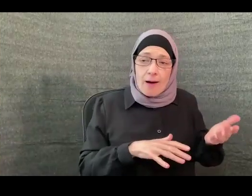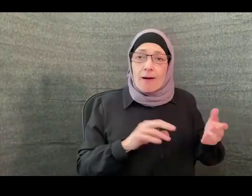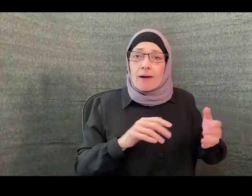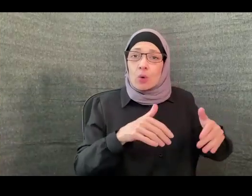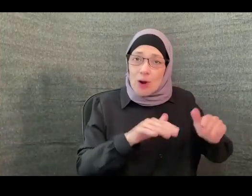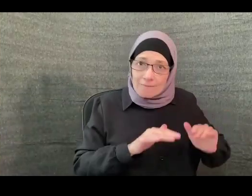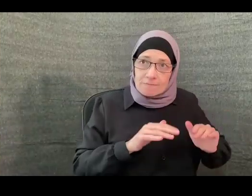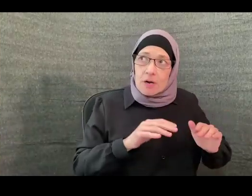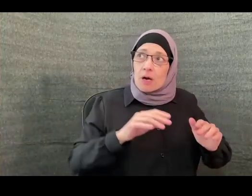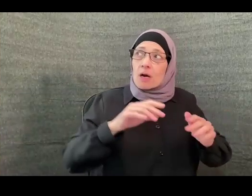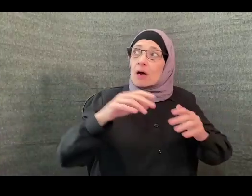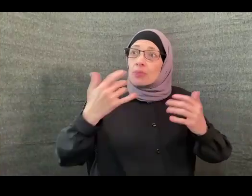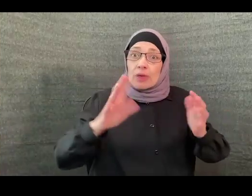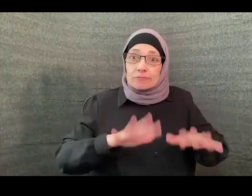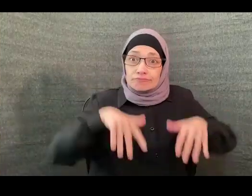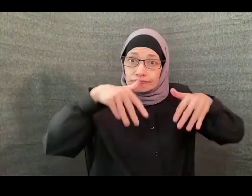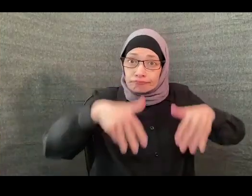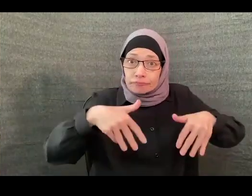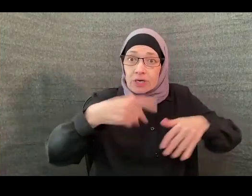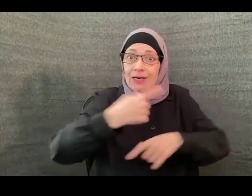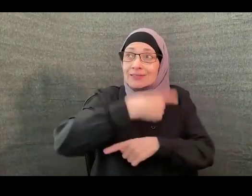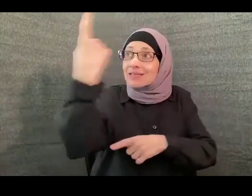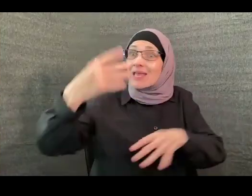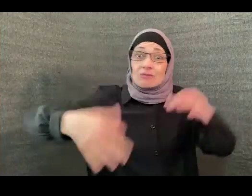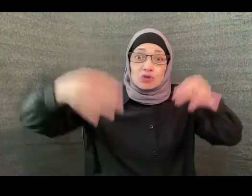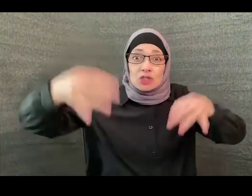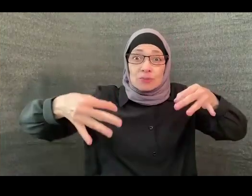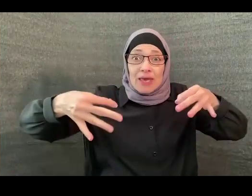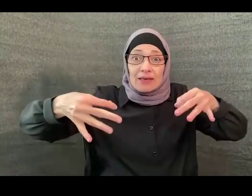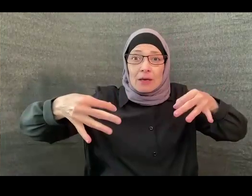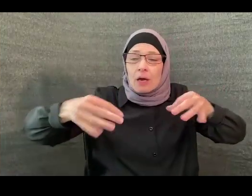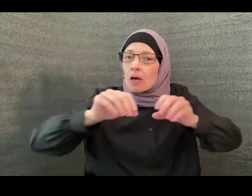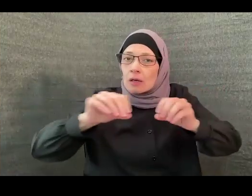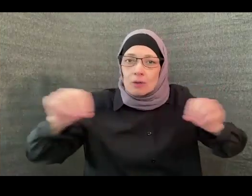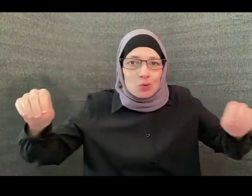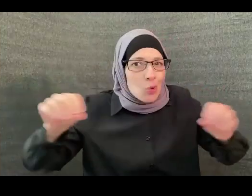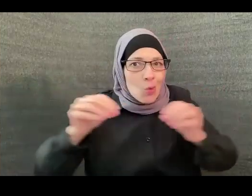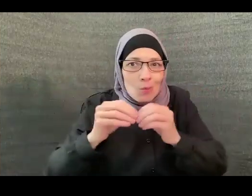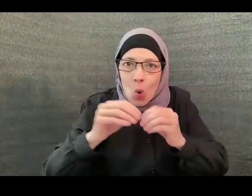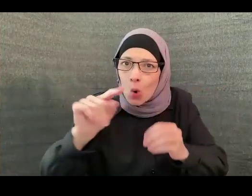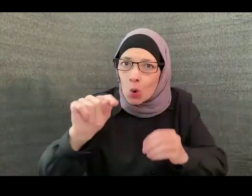the day of judgment, there will be never any tomorrow coming.